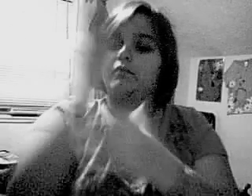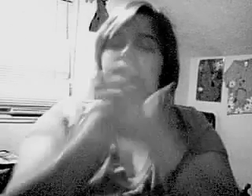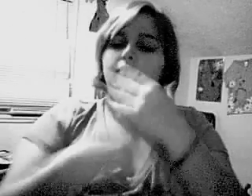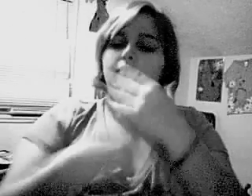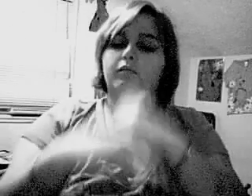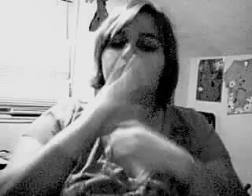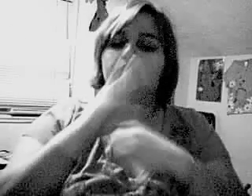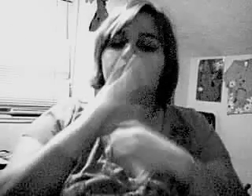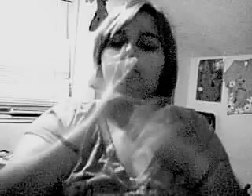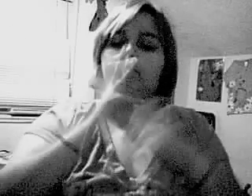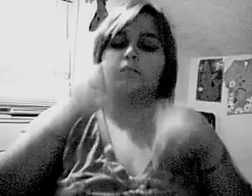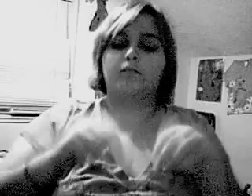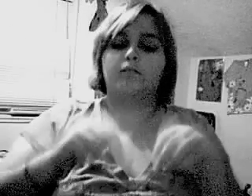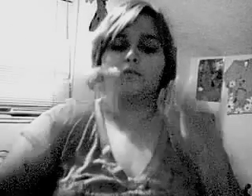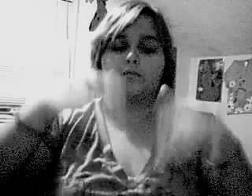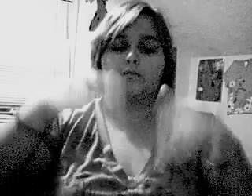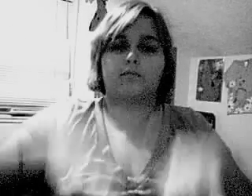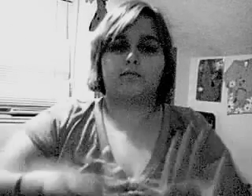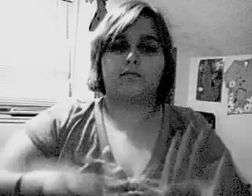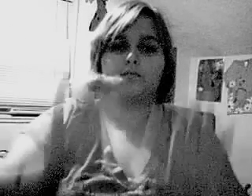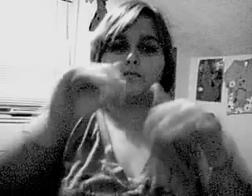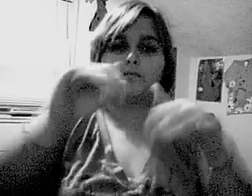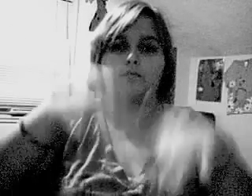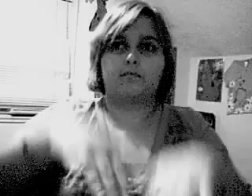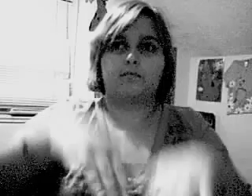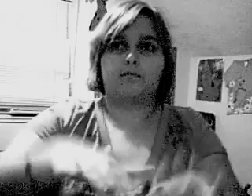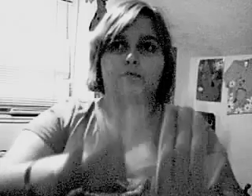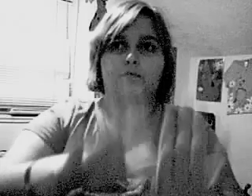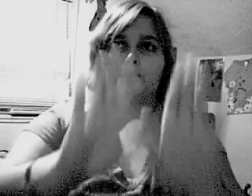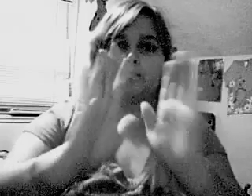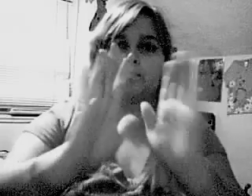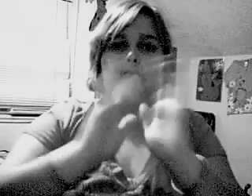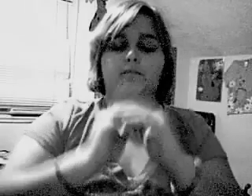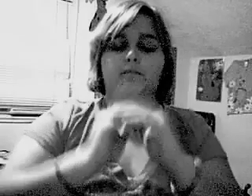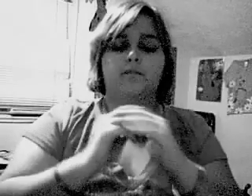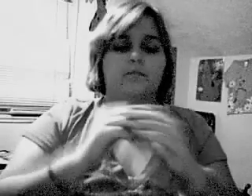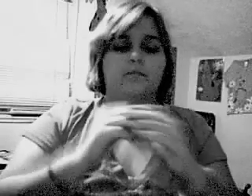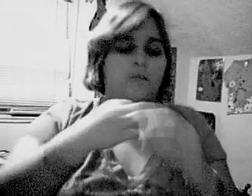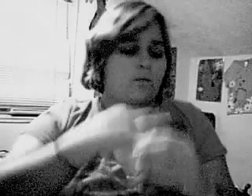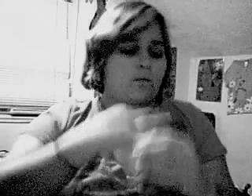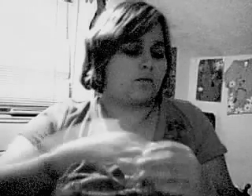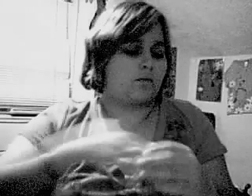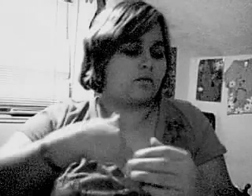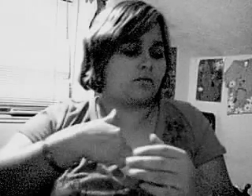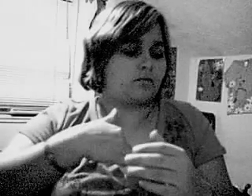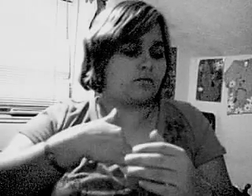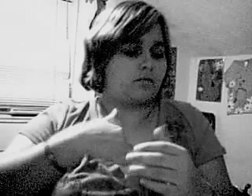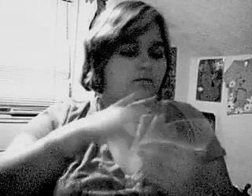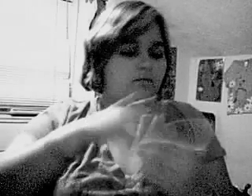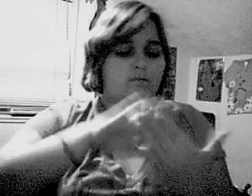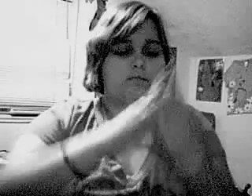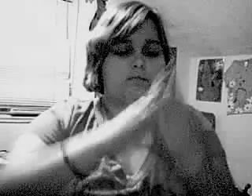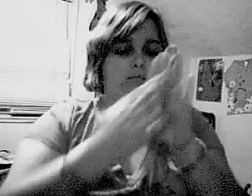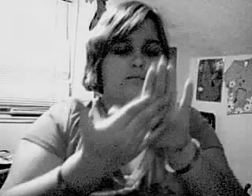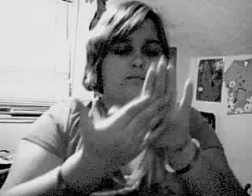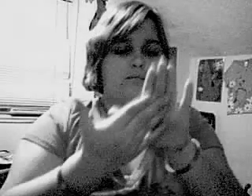Out of the sea, wish I could be